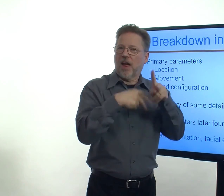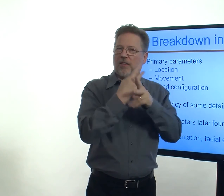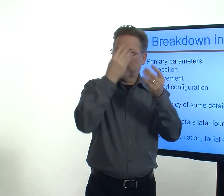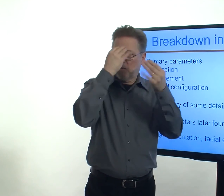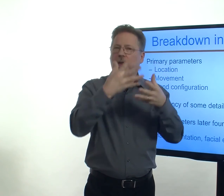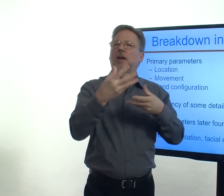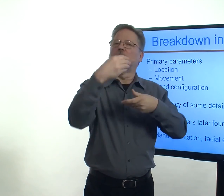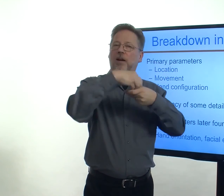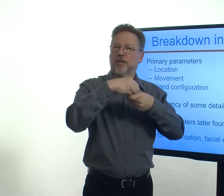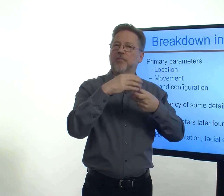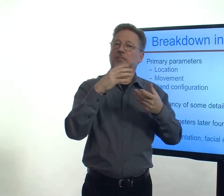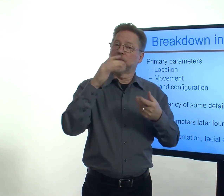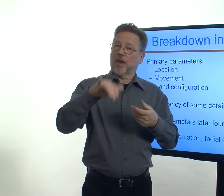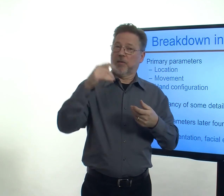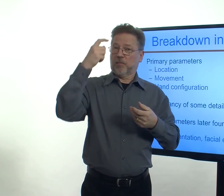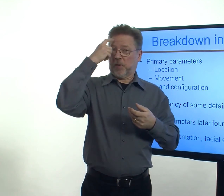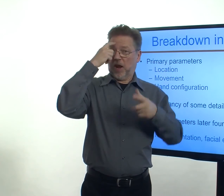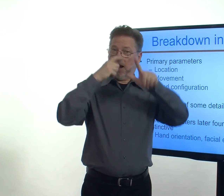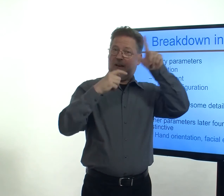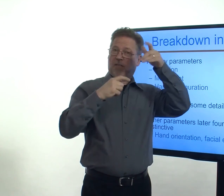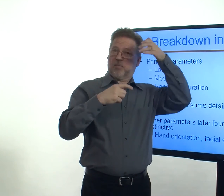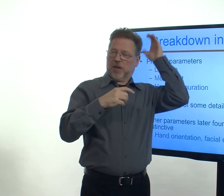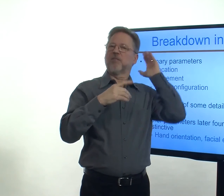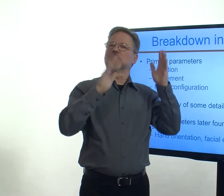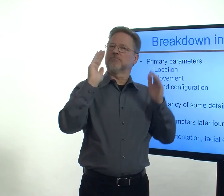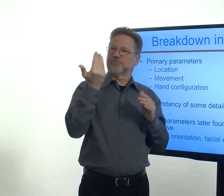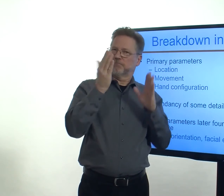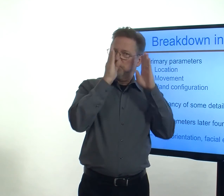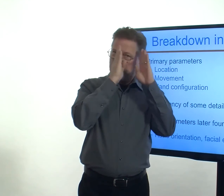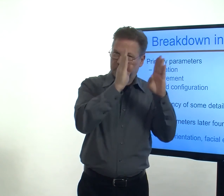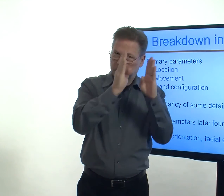linguistic information that the brain, especially the left hemisphere, pays close attention to.